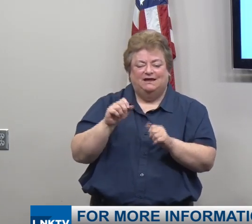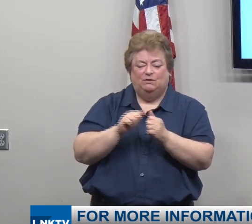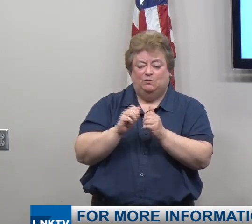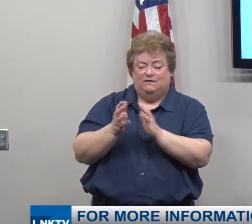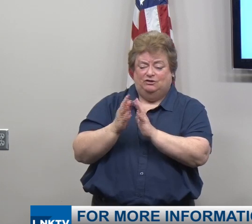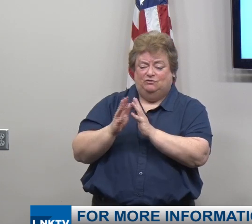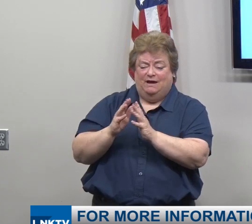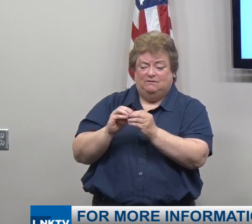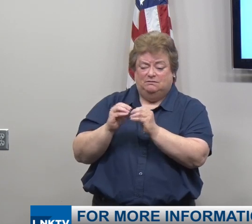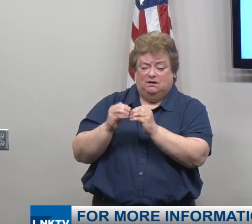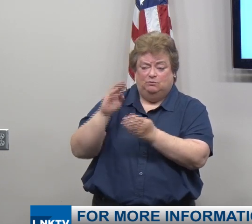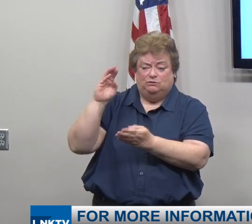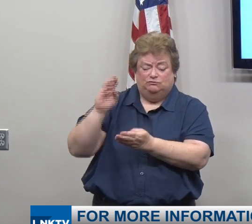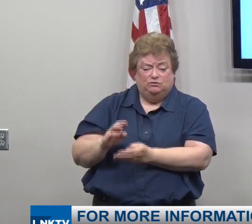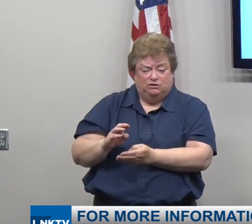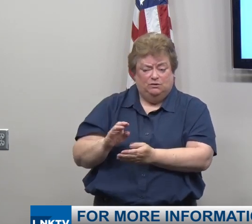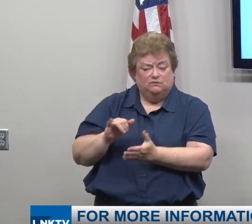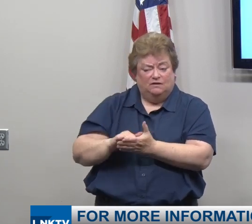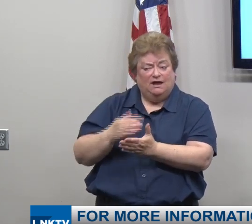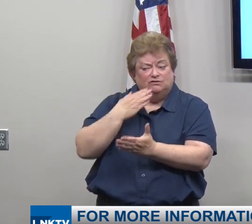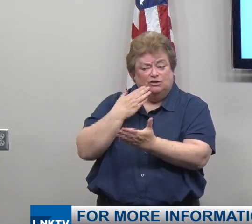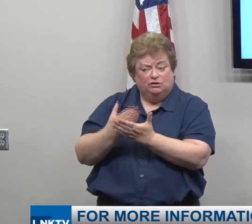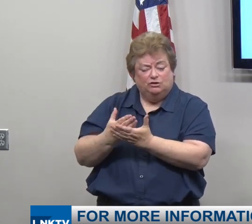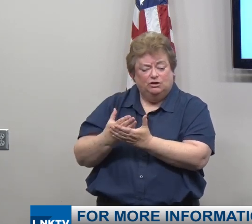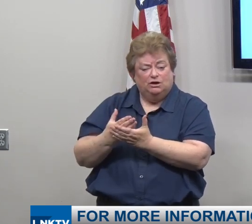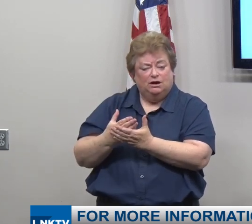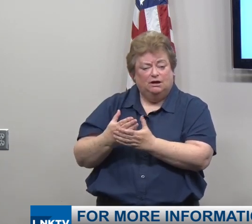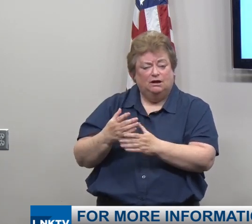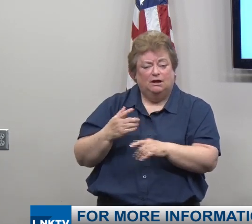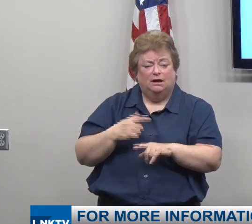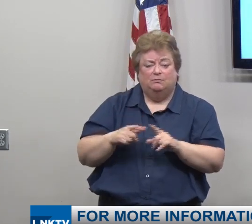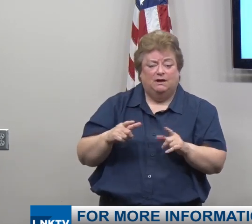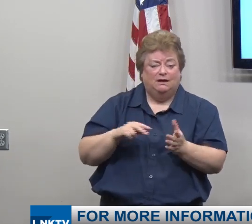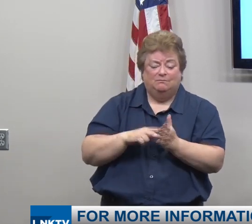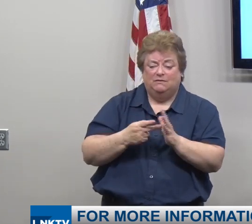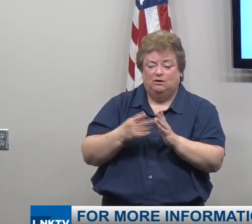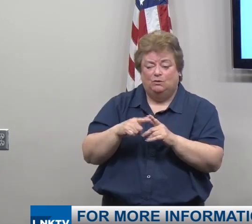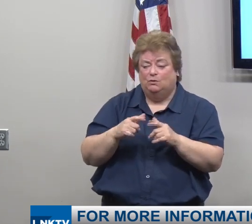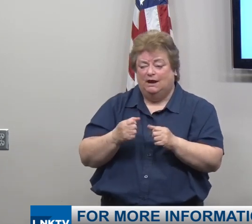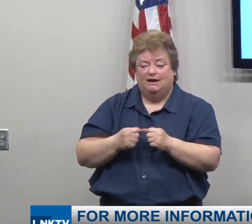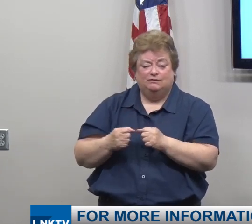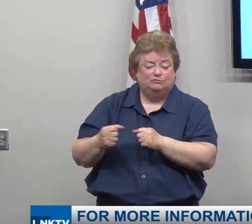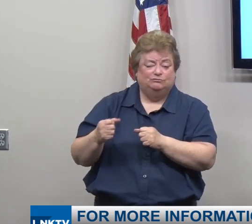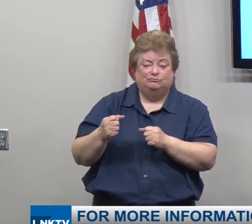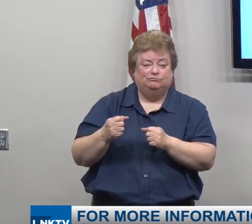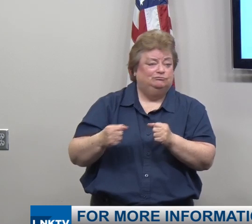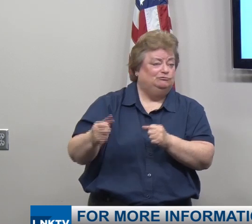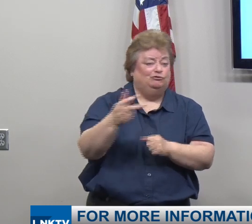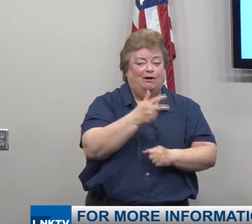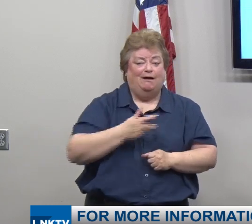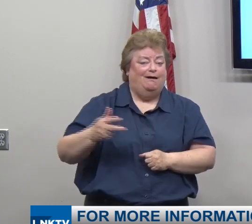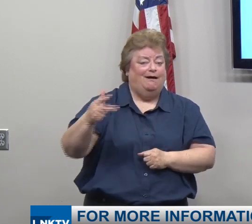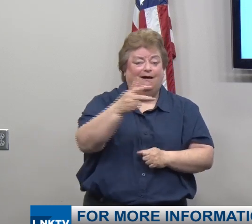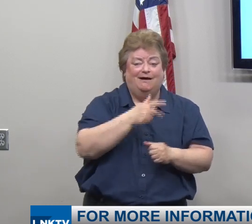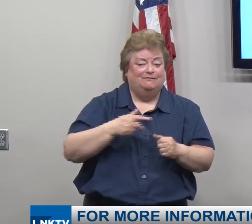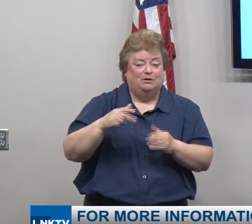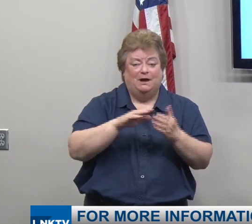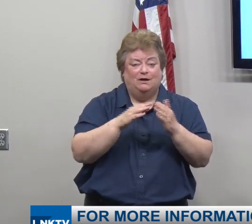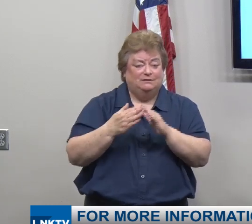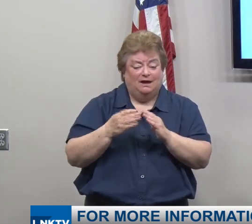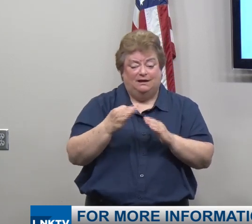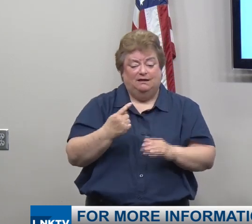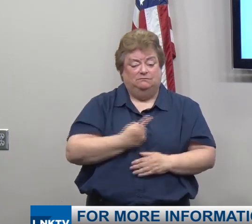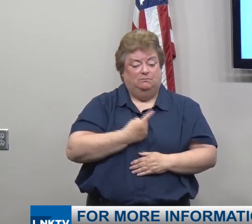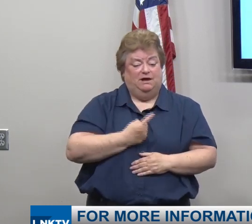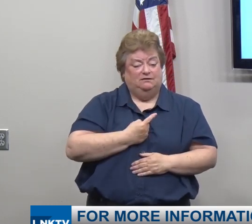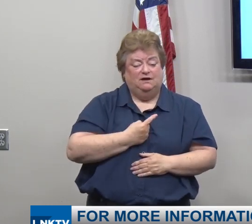reduced, which is a good sign. What really matters is mixing. You can drive all around town. You could cruise town all day long if you're by yourself